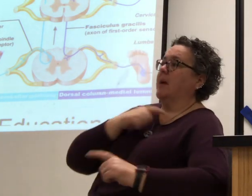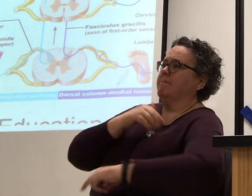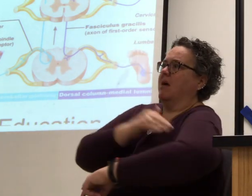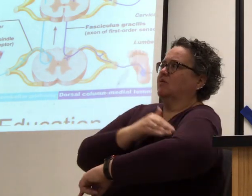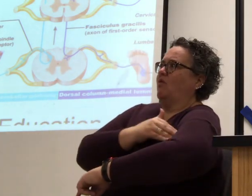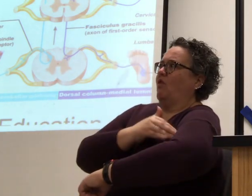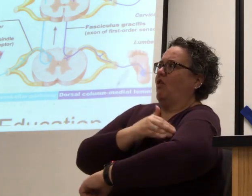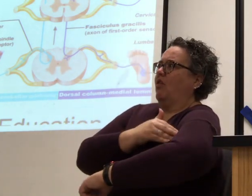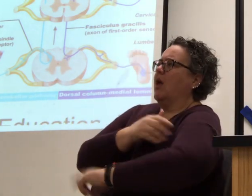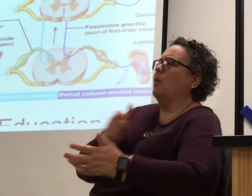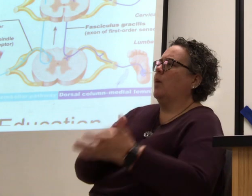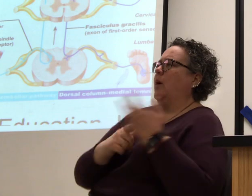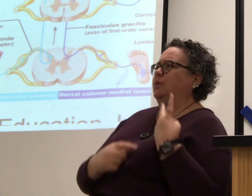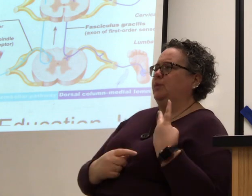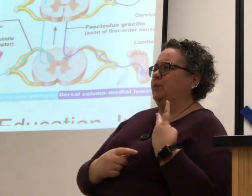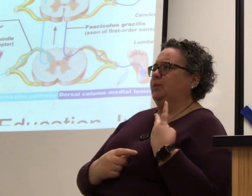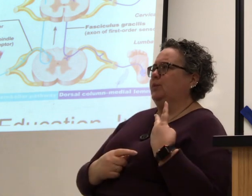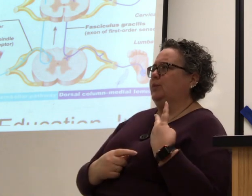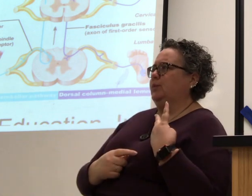Second order neuron